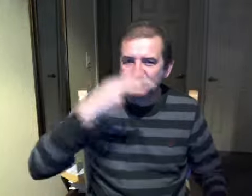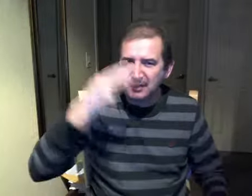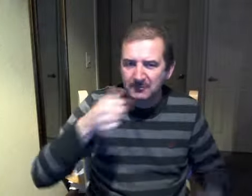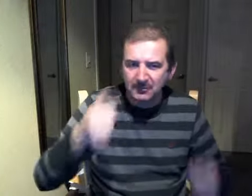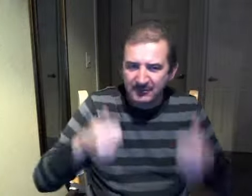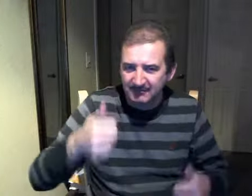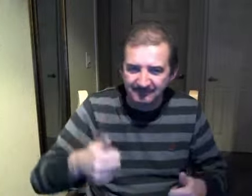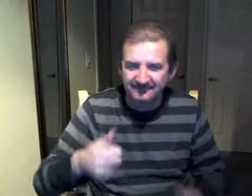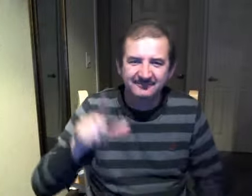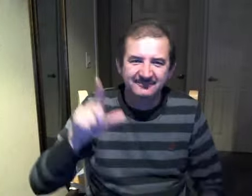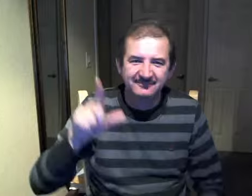very much.